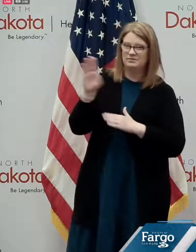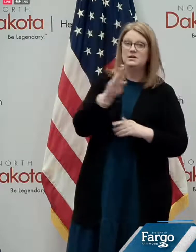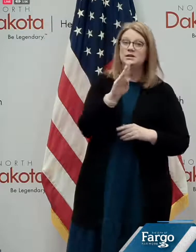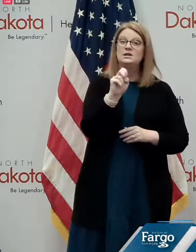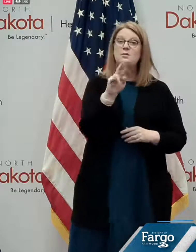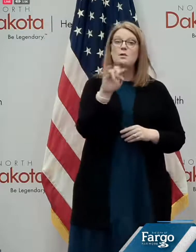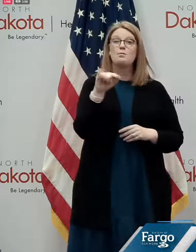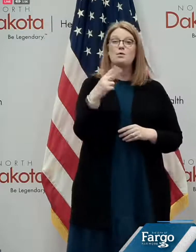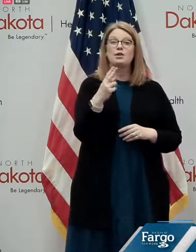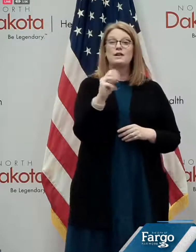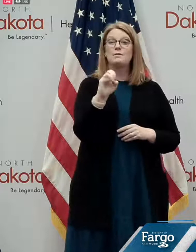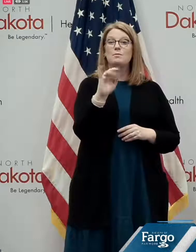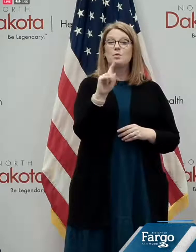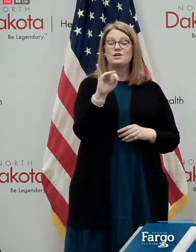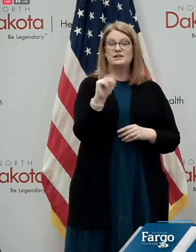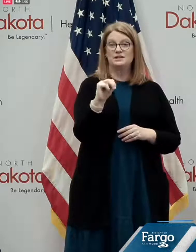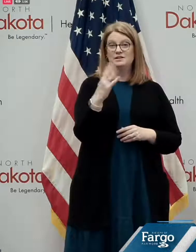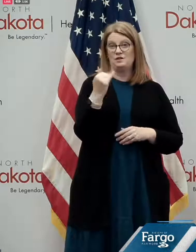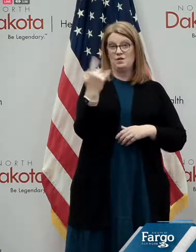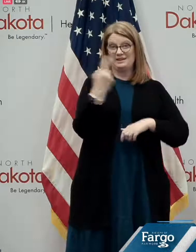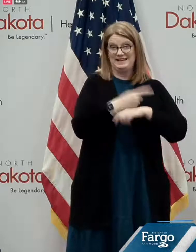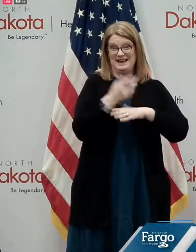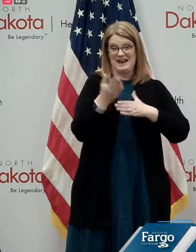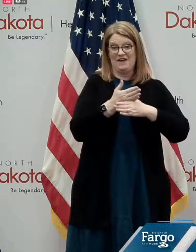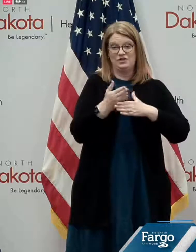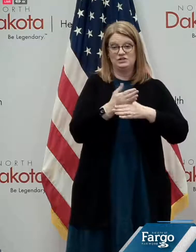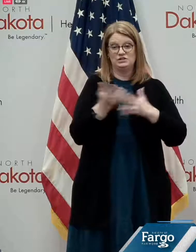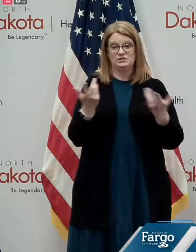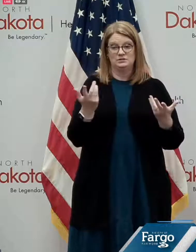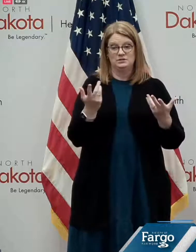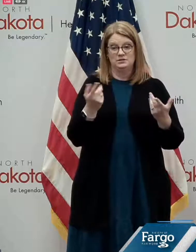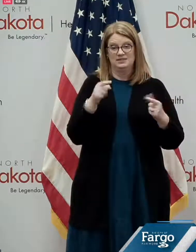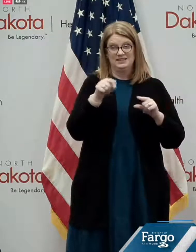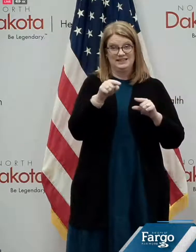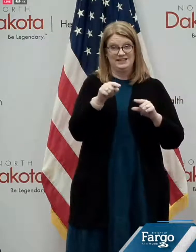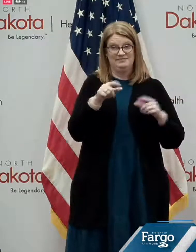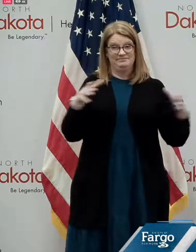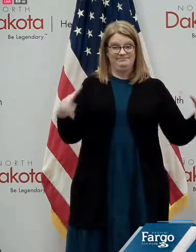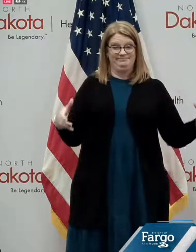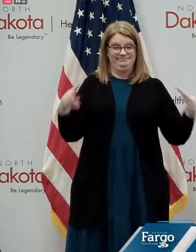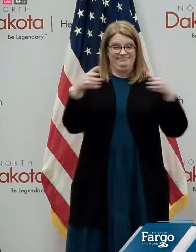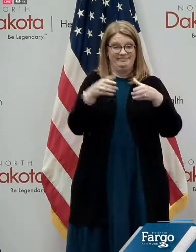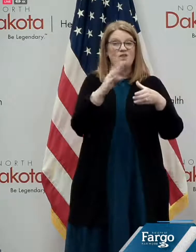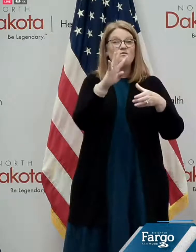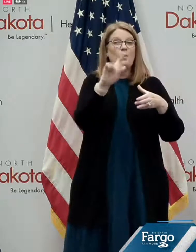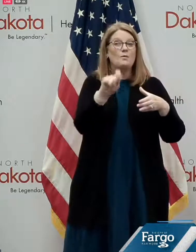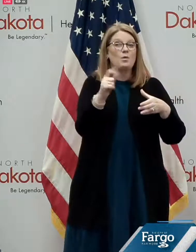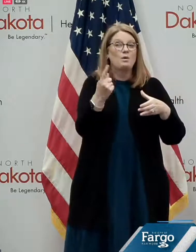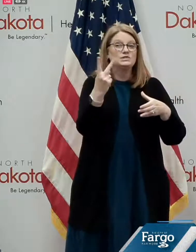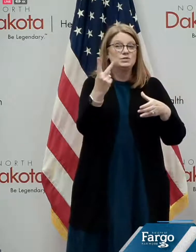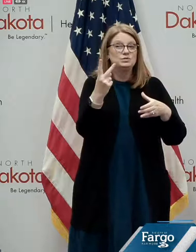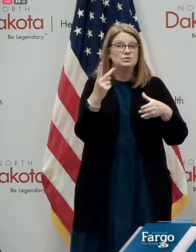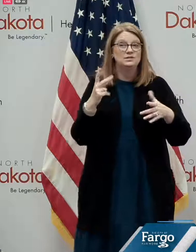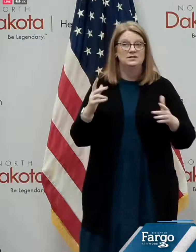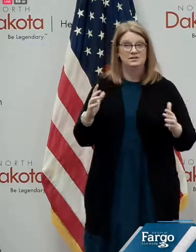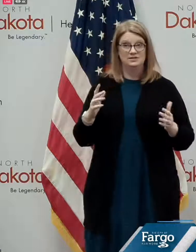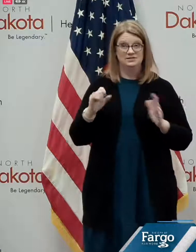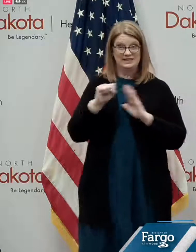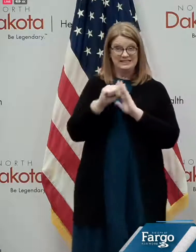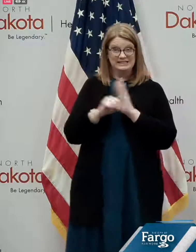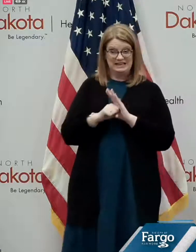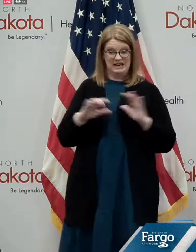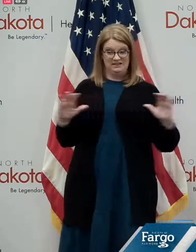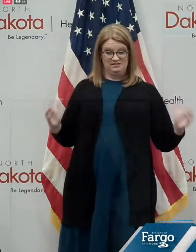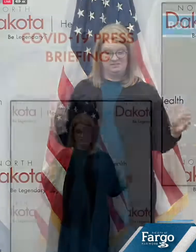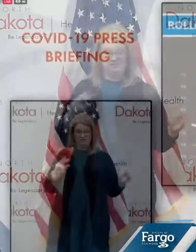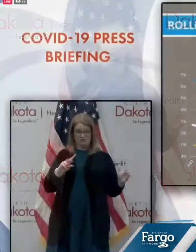the 14-day rolling average for Burley-Morton is, as you can see on the slide, is 4.12 compared to 2.77